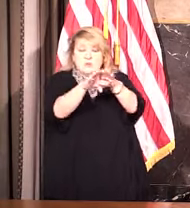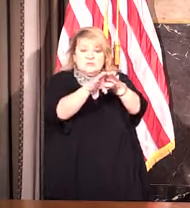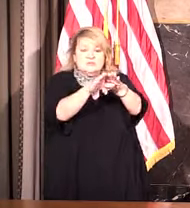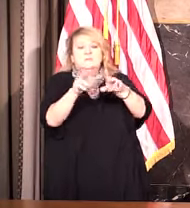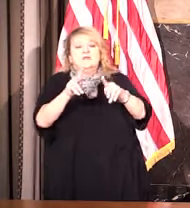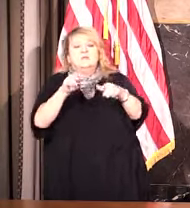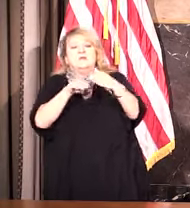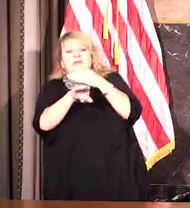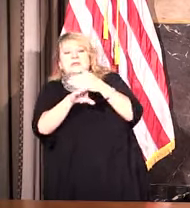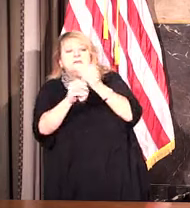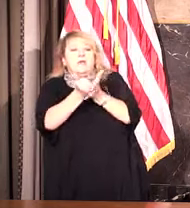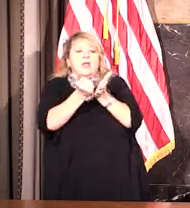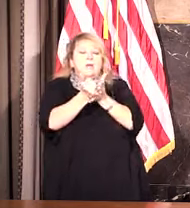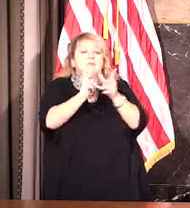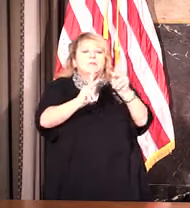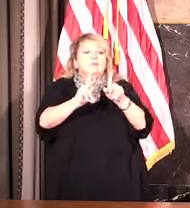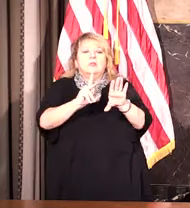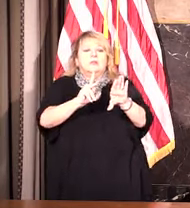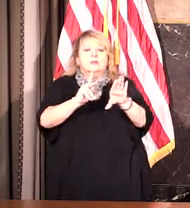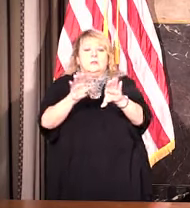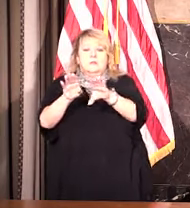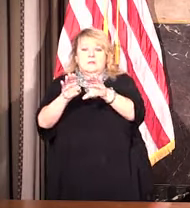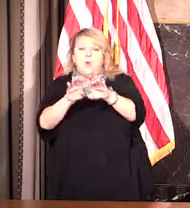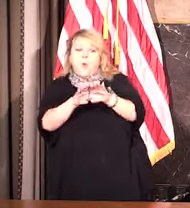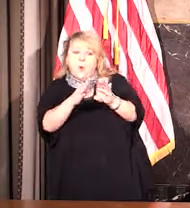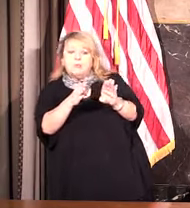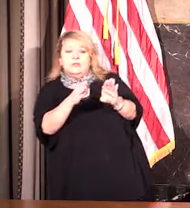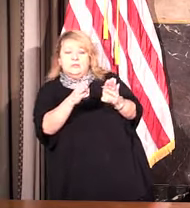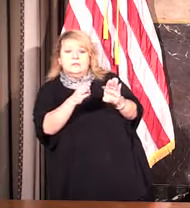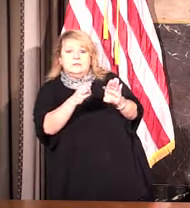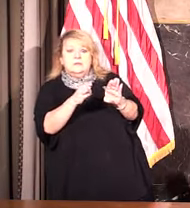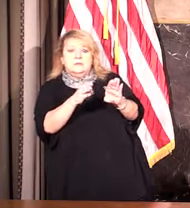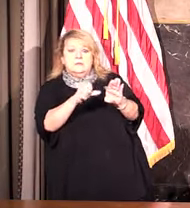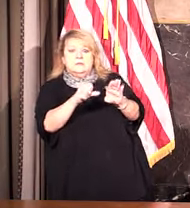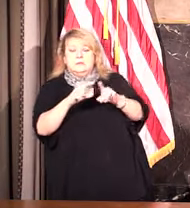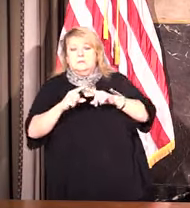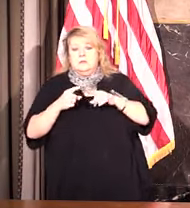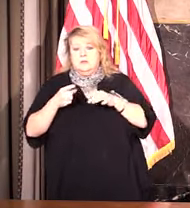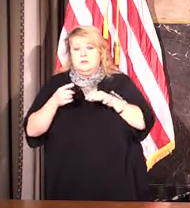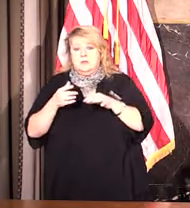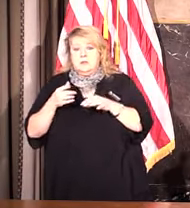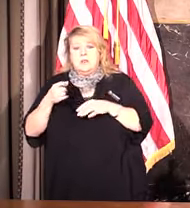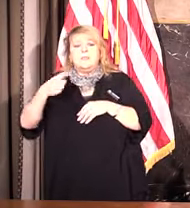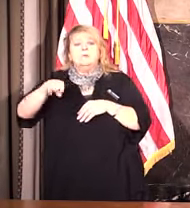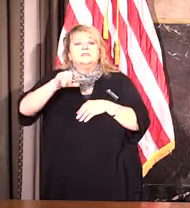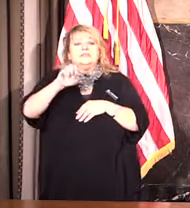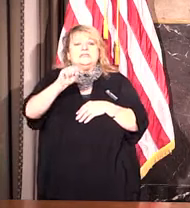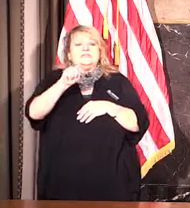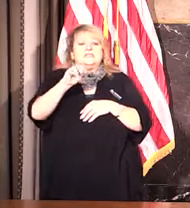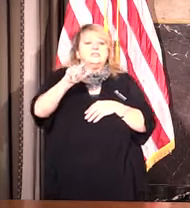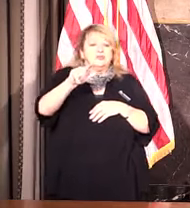to service the public, will remain open. But essential personnel are going to go to offices that